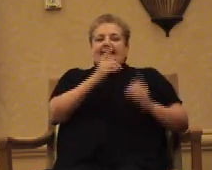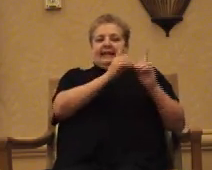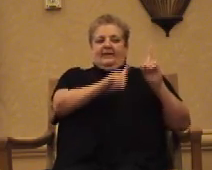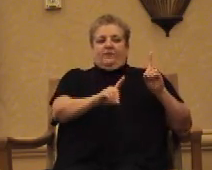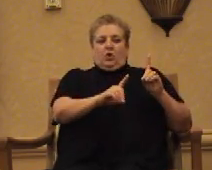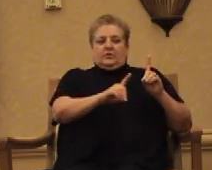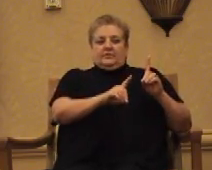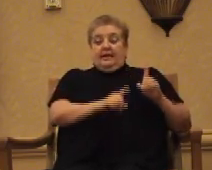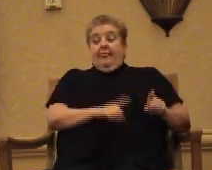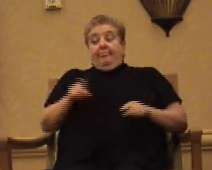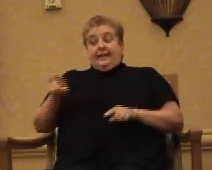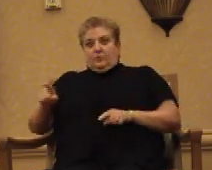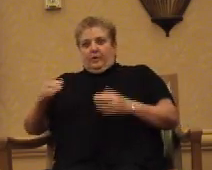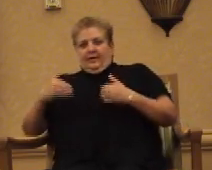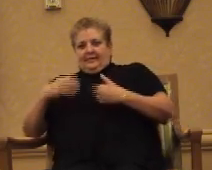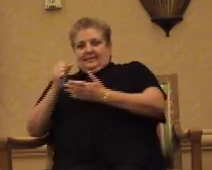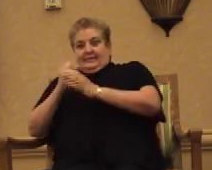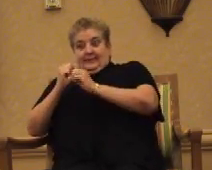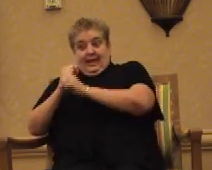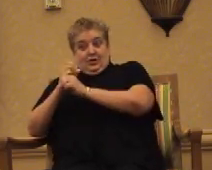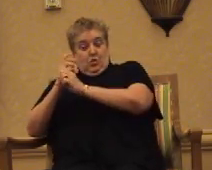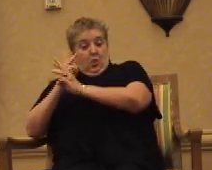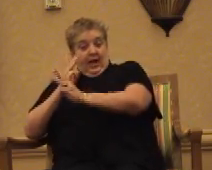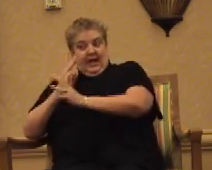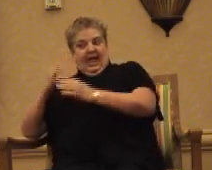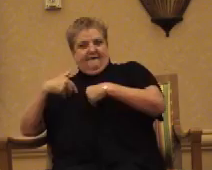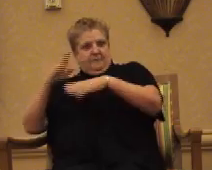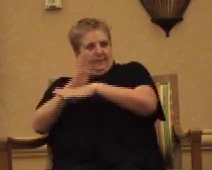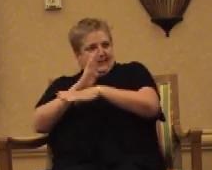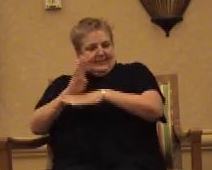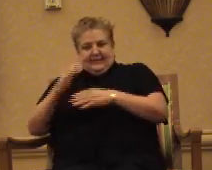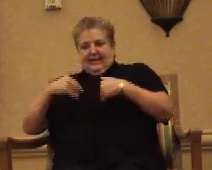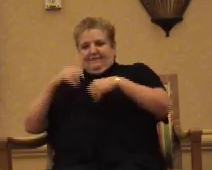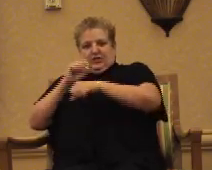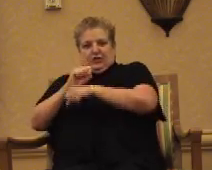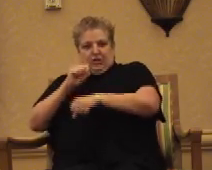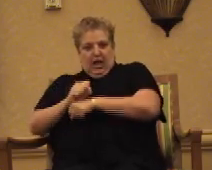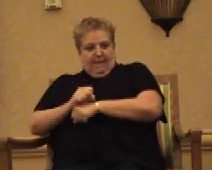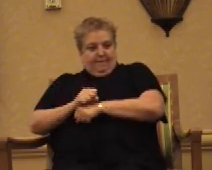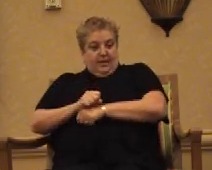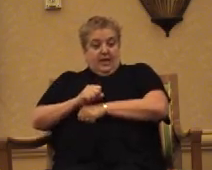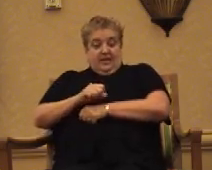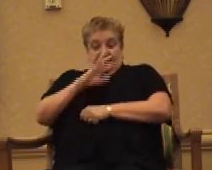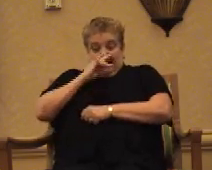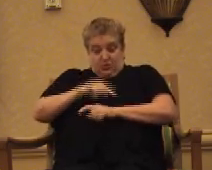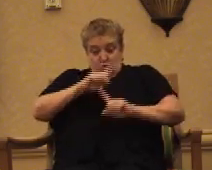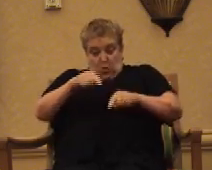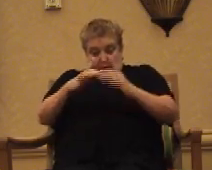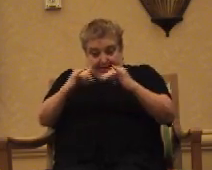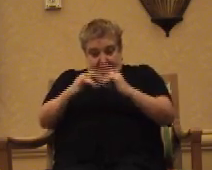a house, he's got a business, you're going to camp, shh.